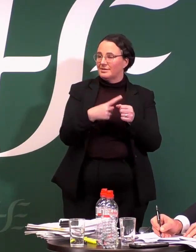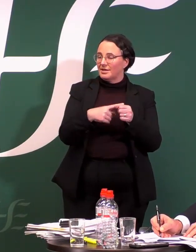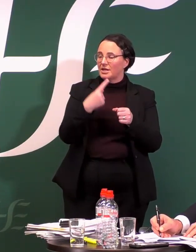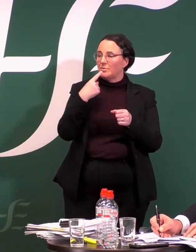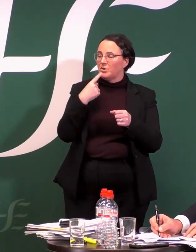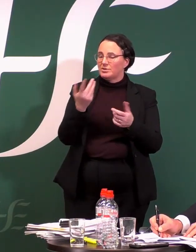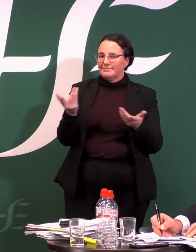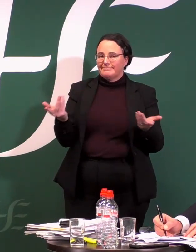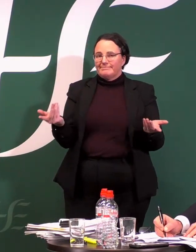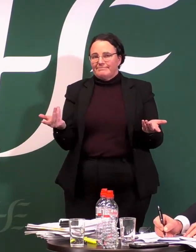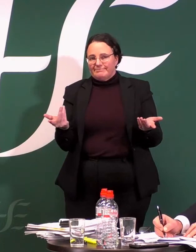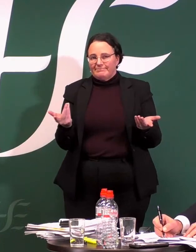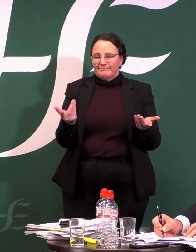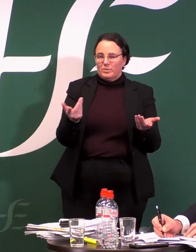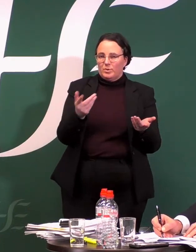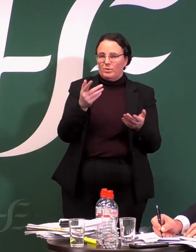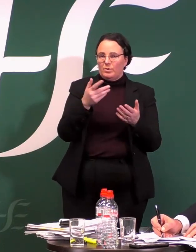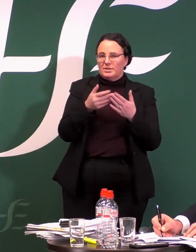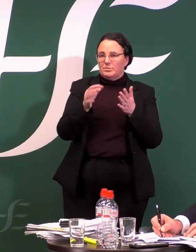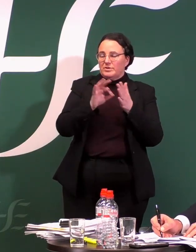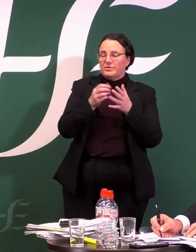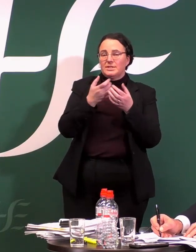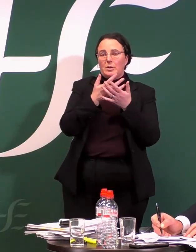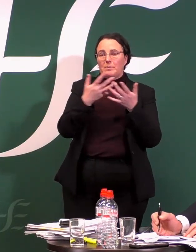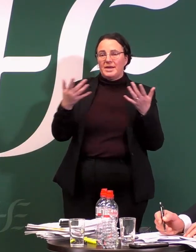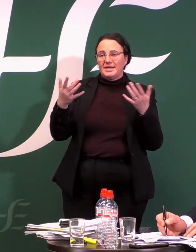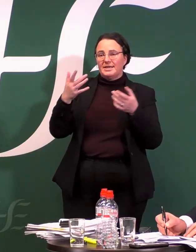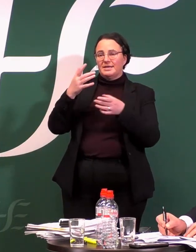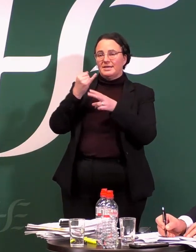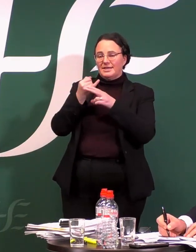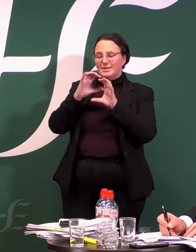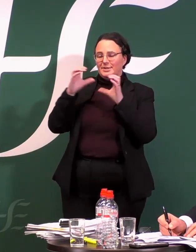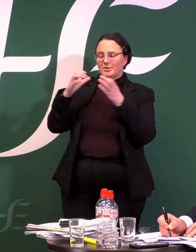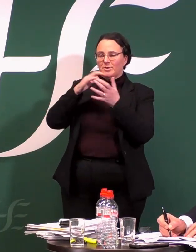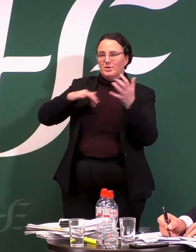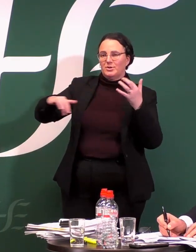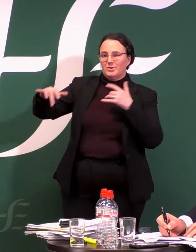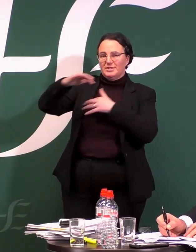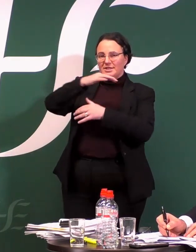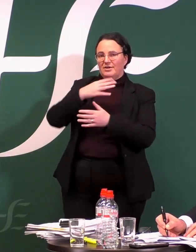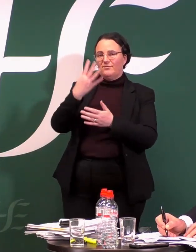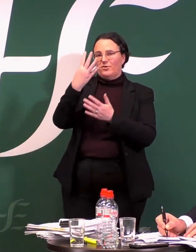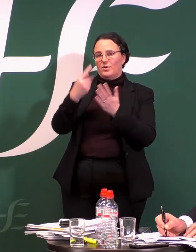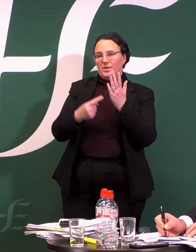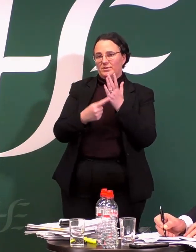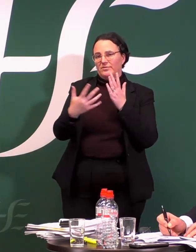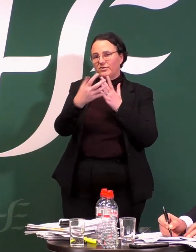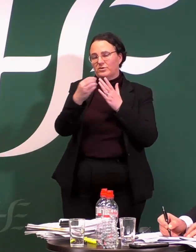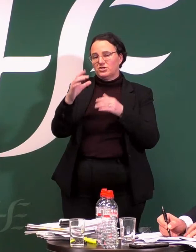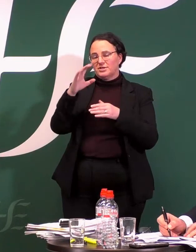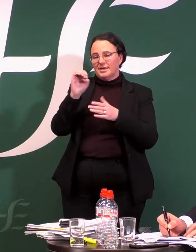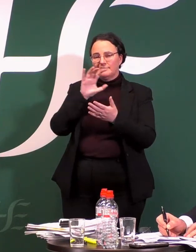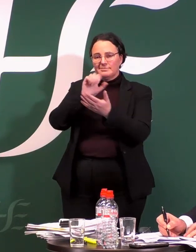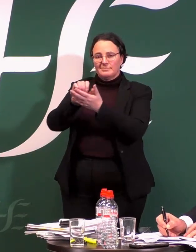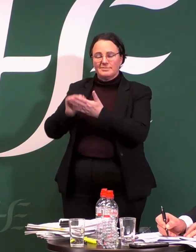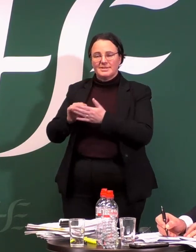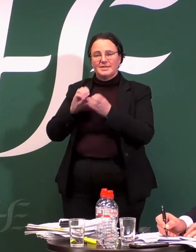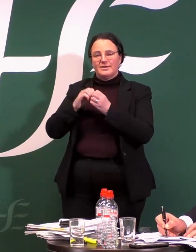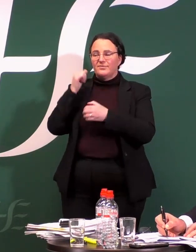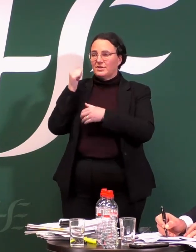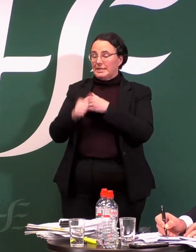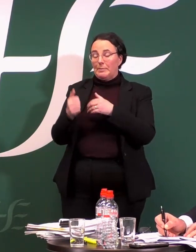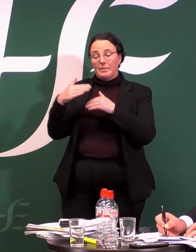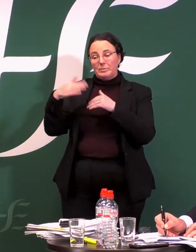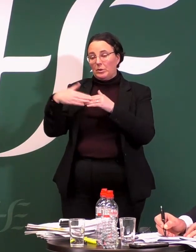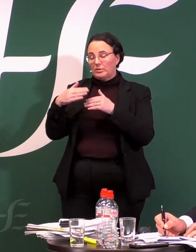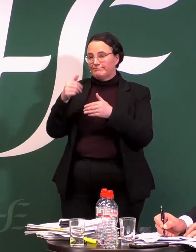of futility about it when there's such widespread number of cases out there in the community, 4,500 cases per day, and possibly many more that we're not aware